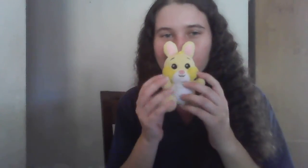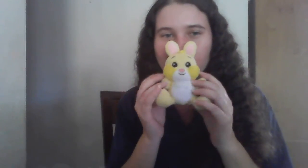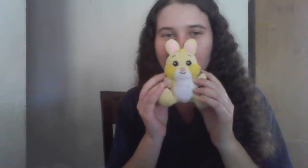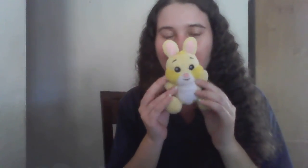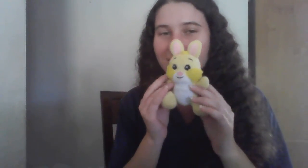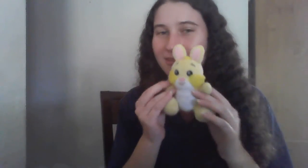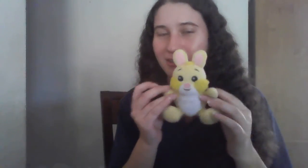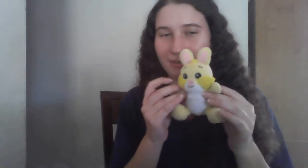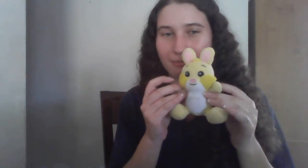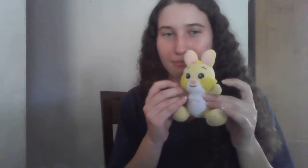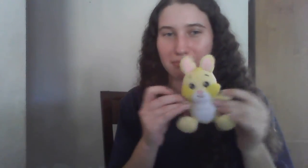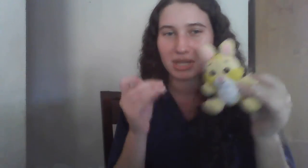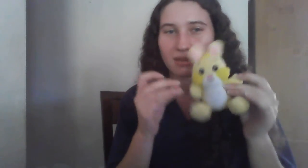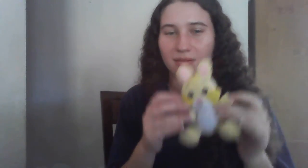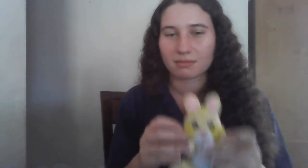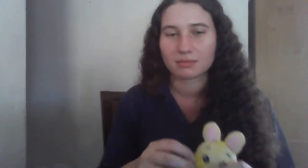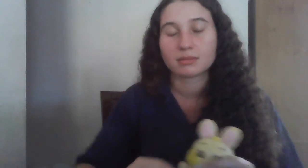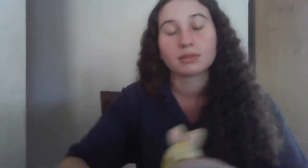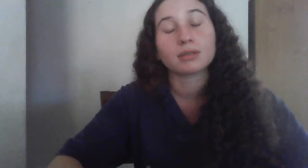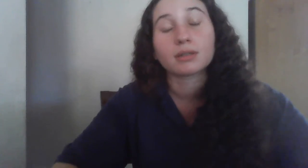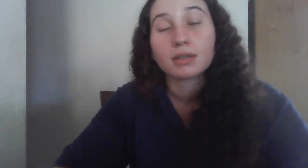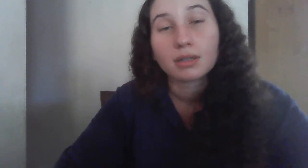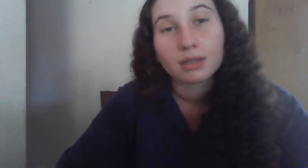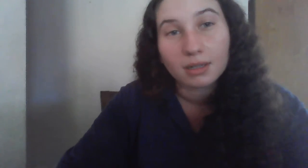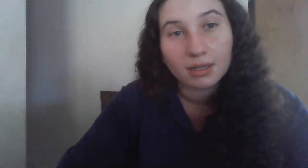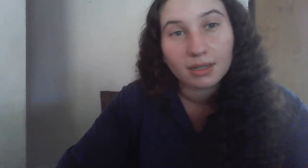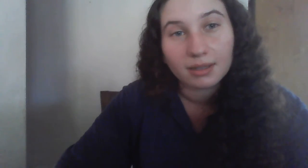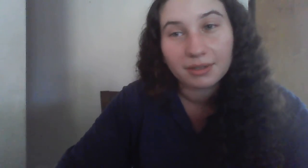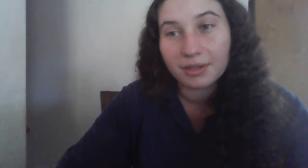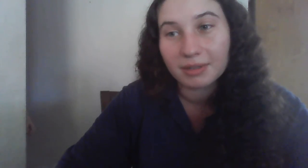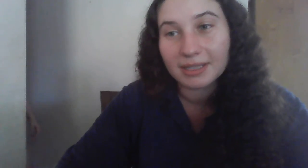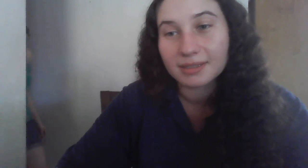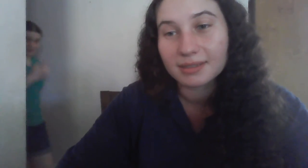Well, that's just me. And there you go. Lesson